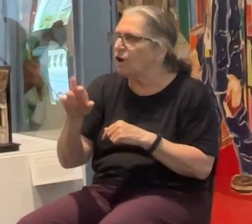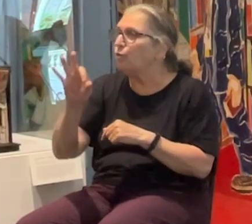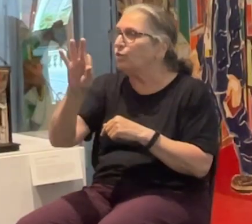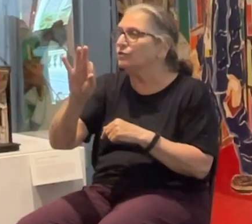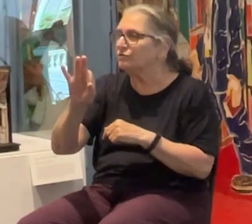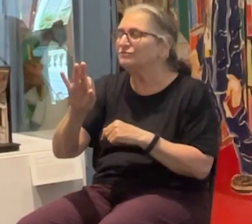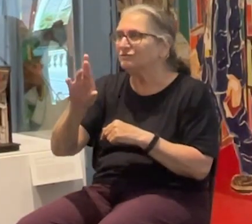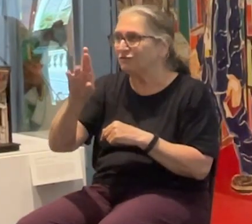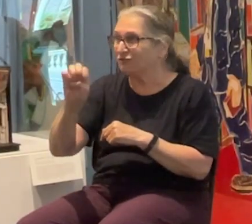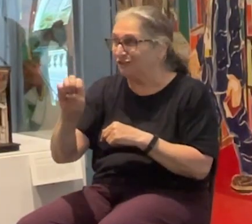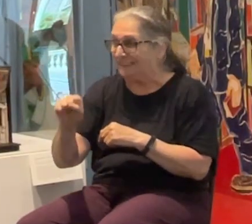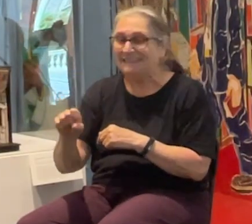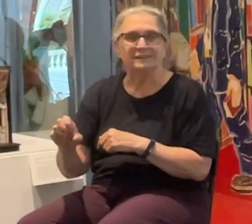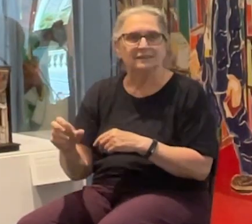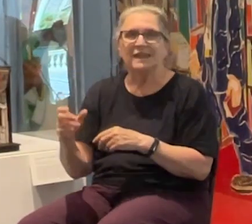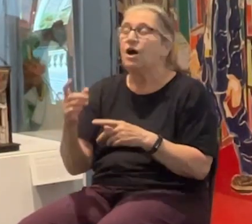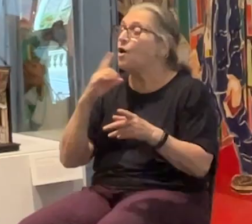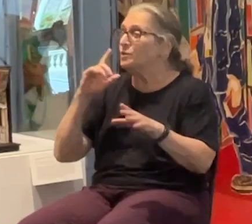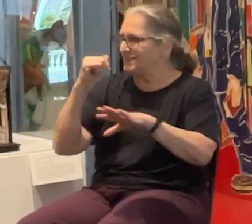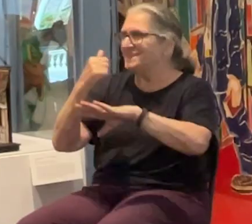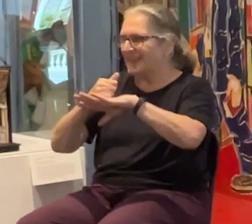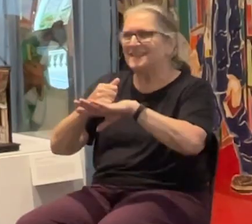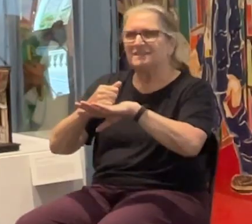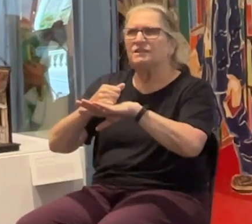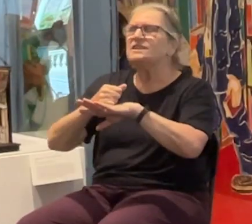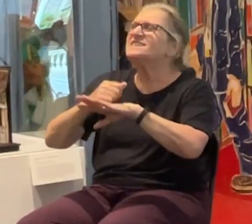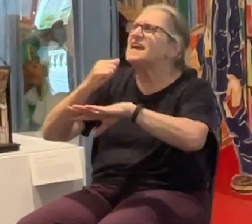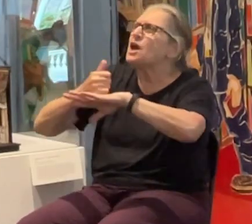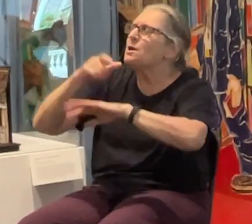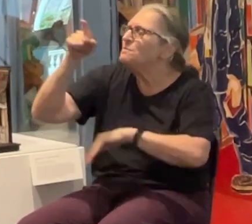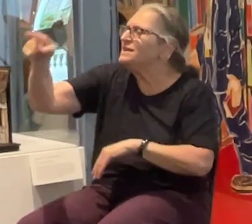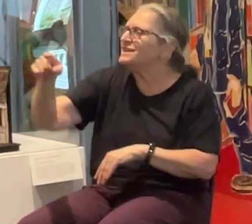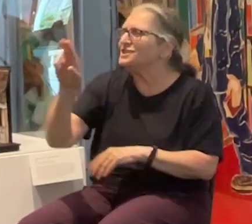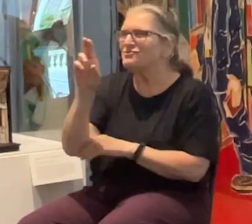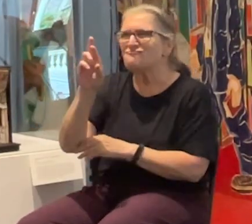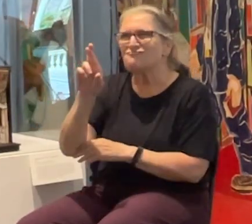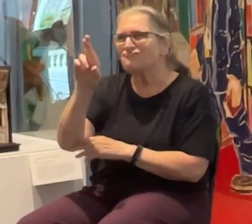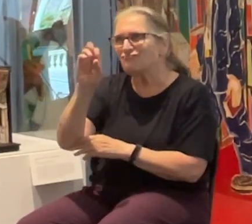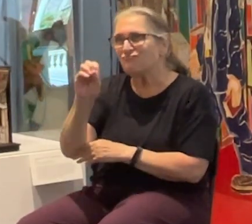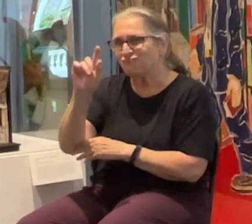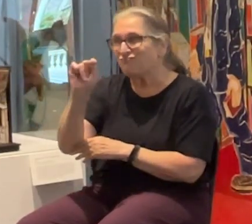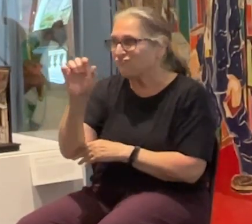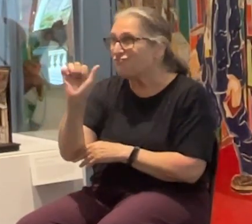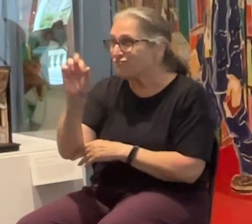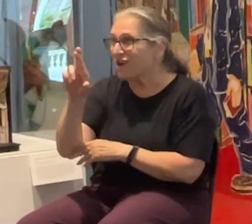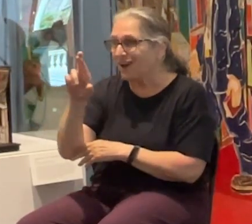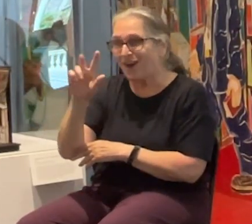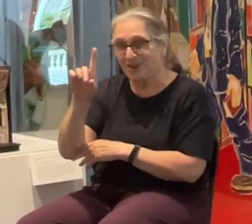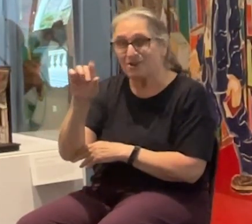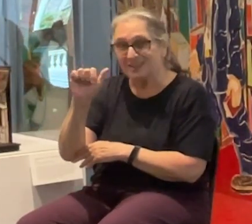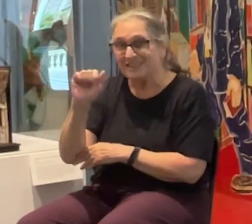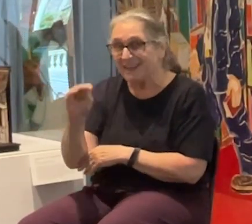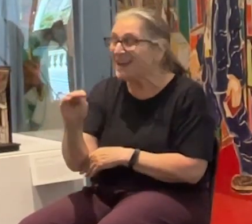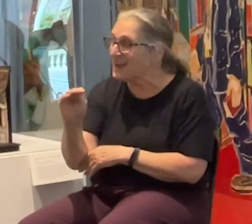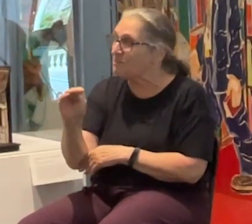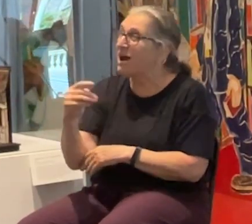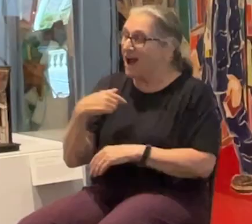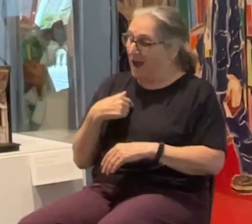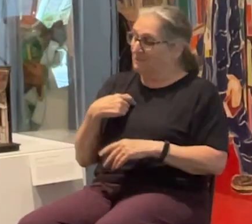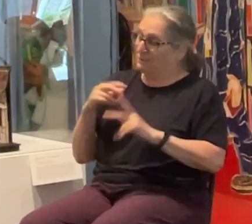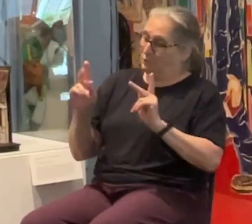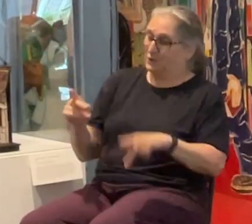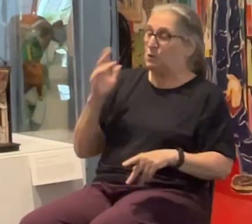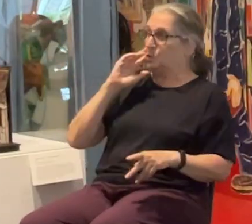set up in Rotterdam. And I'm waiting for the coordination, because I'm kind of the person who's standing who knows how to do it.